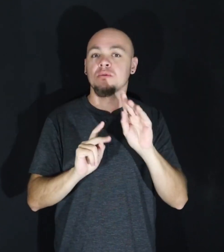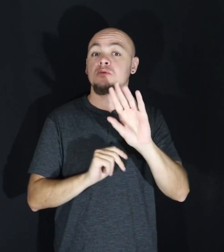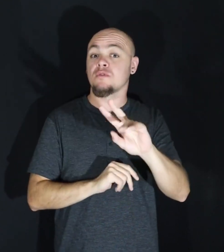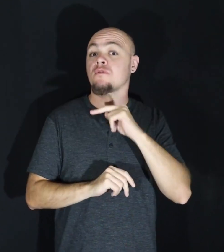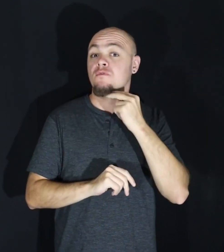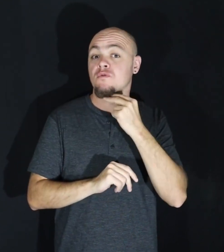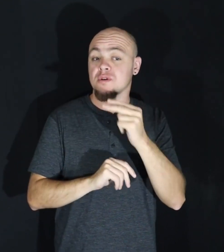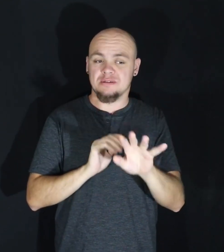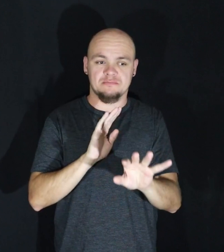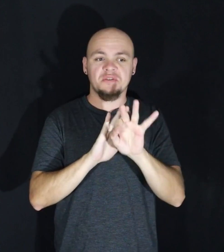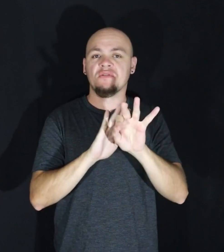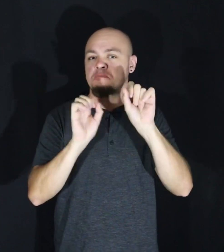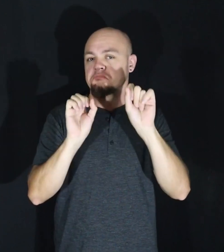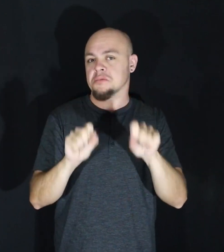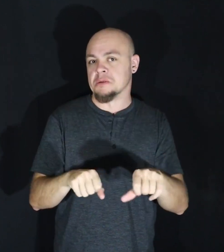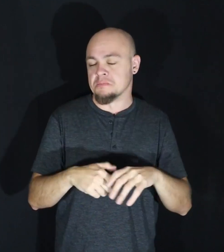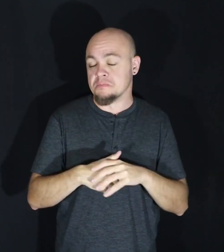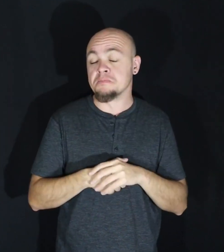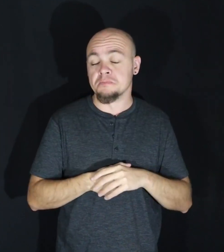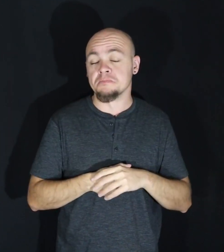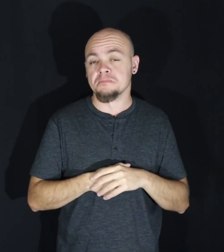voice.